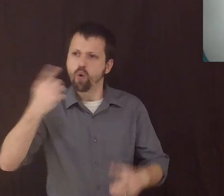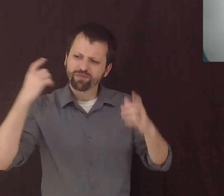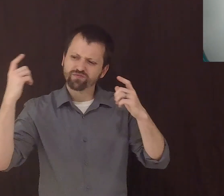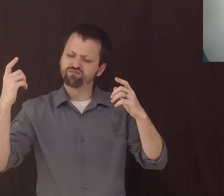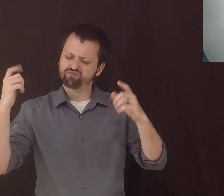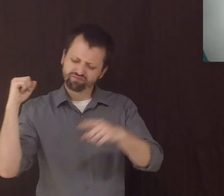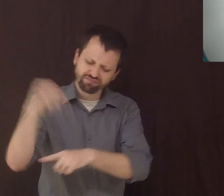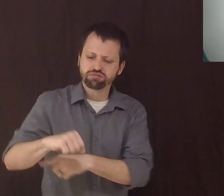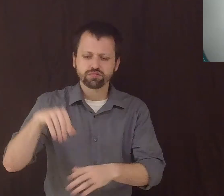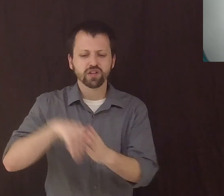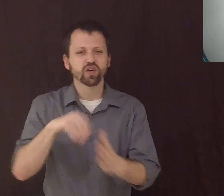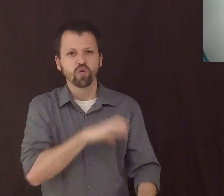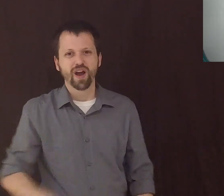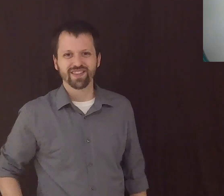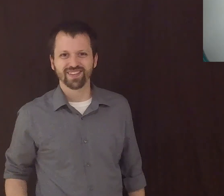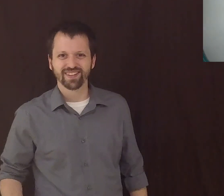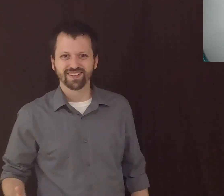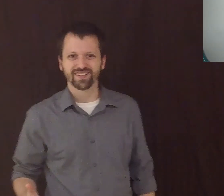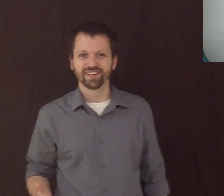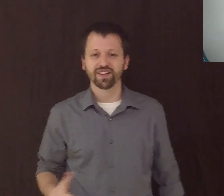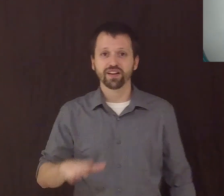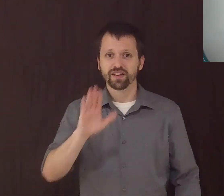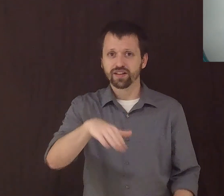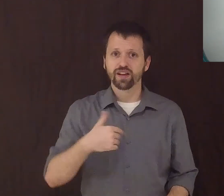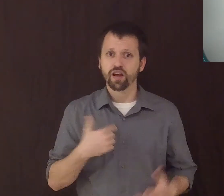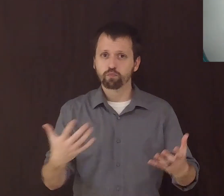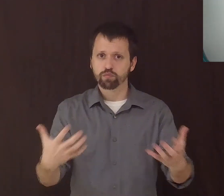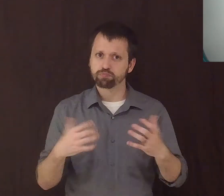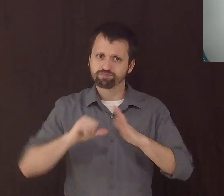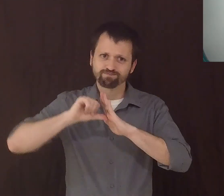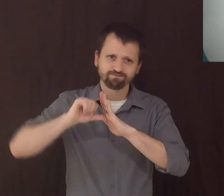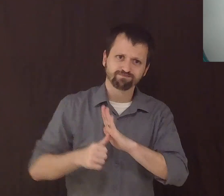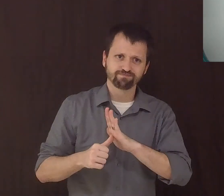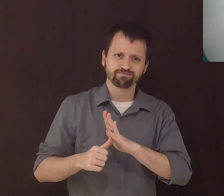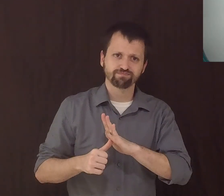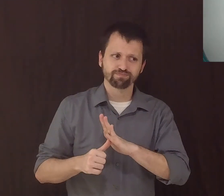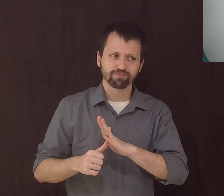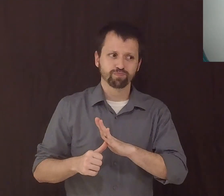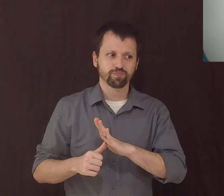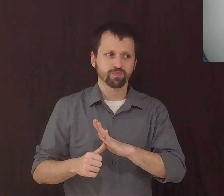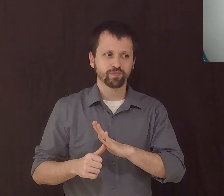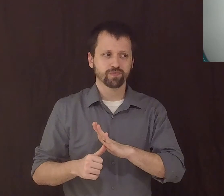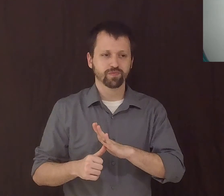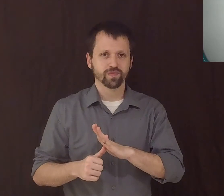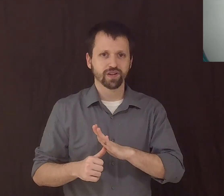in Christ. And so I want to reiterate what I've said is that